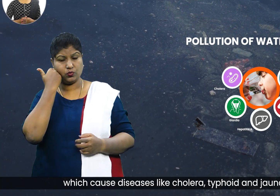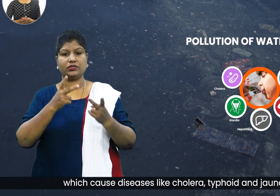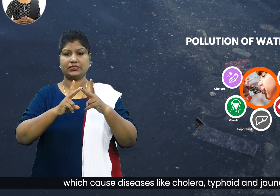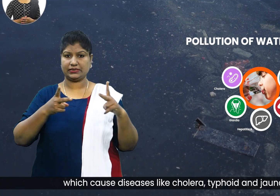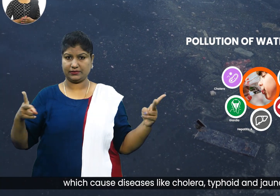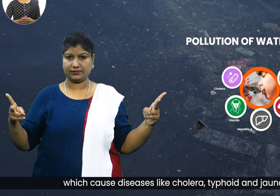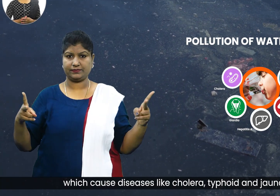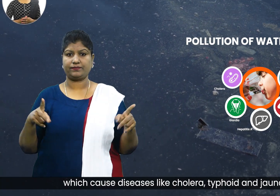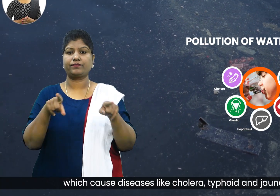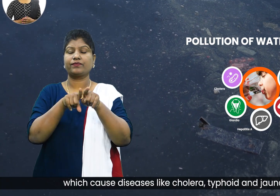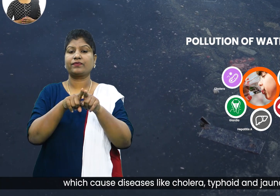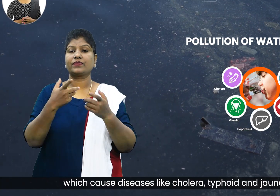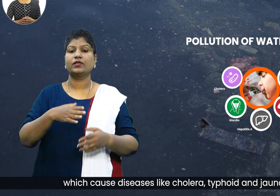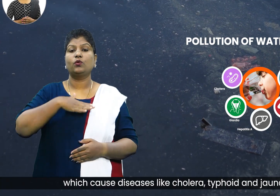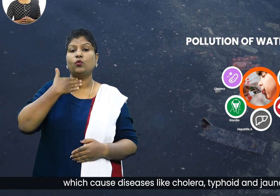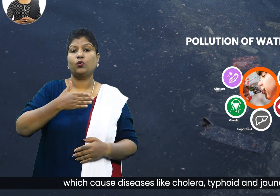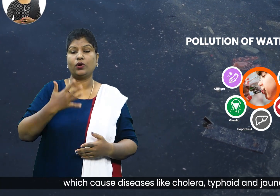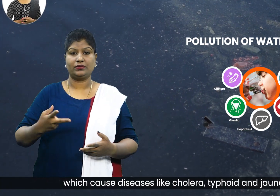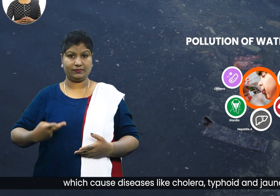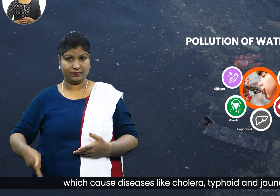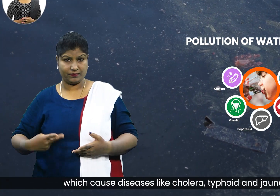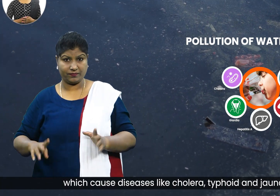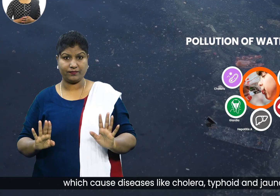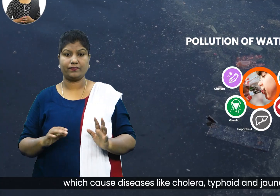like cholera,